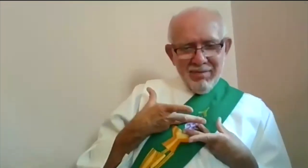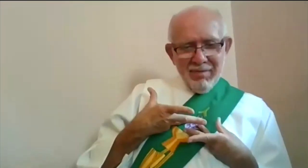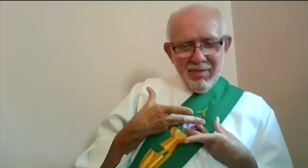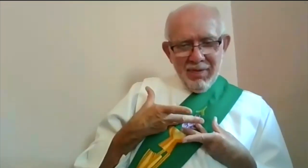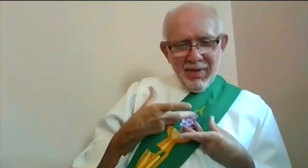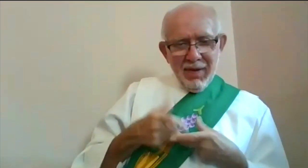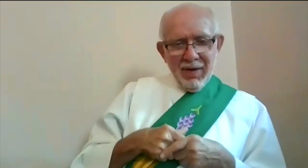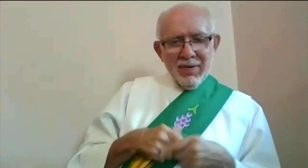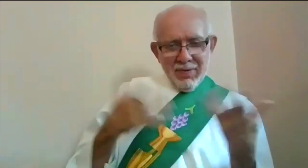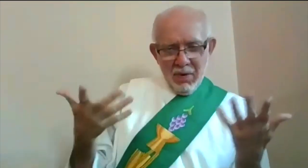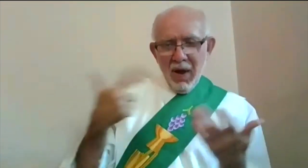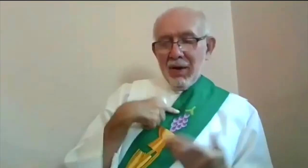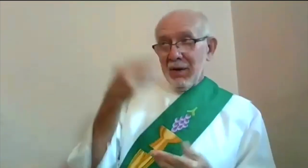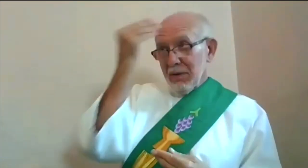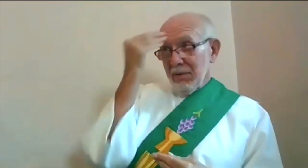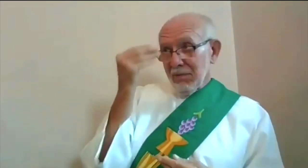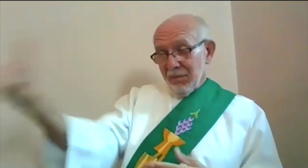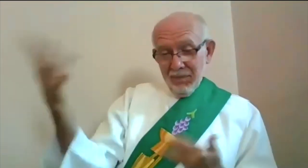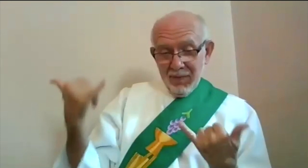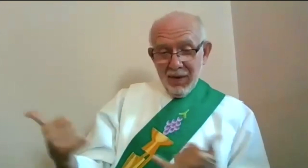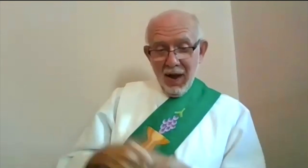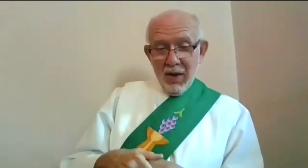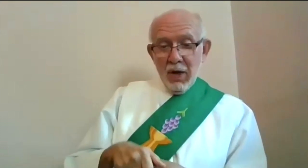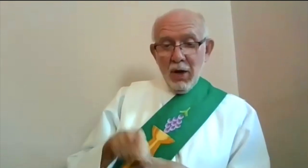And so I say to you,